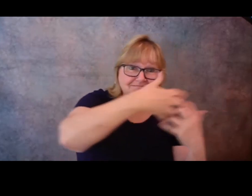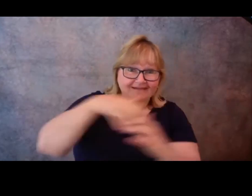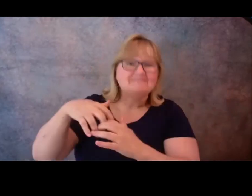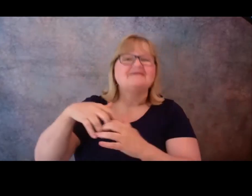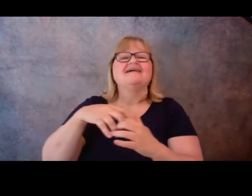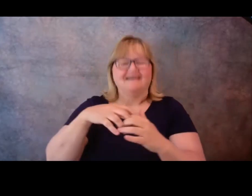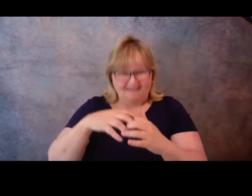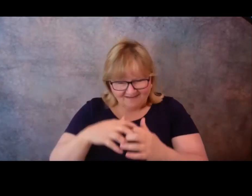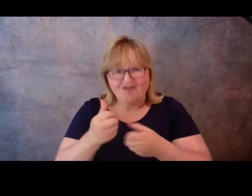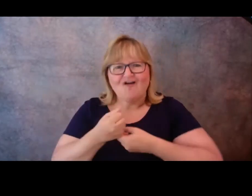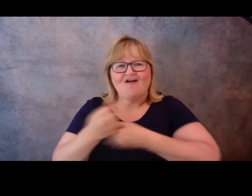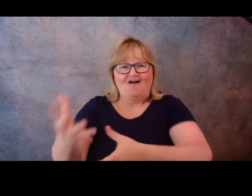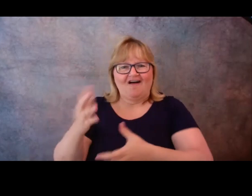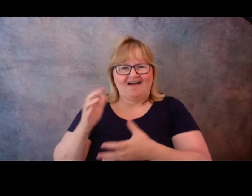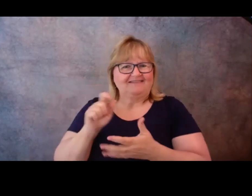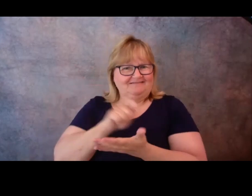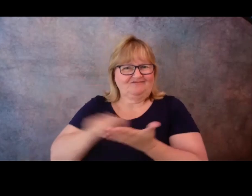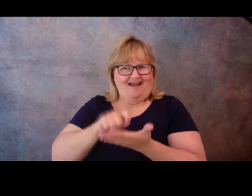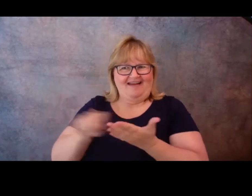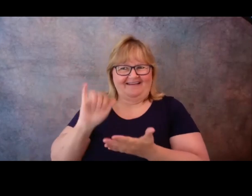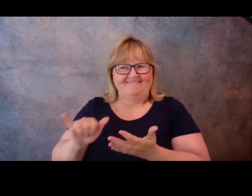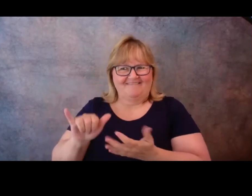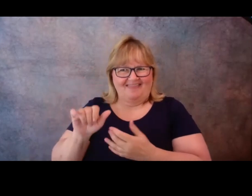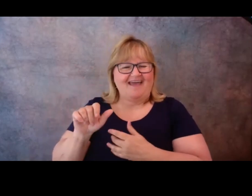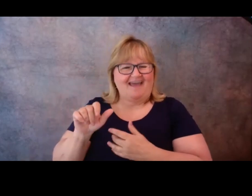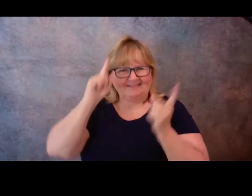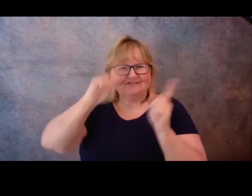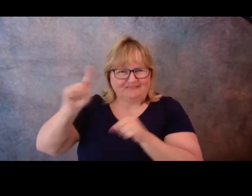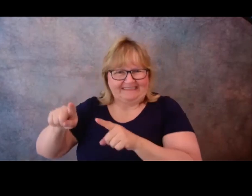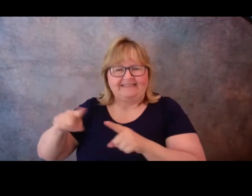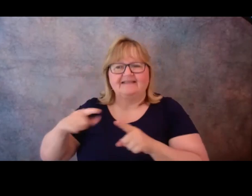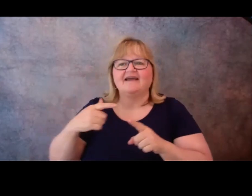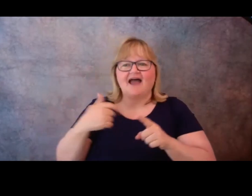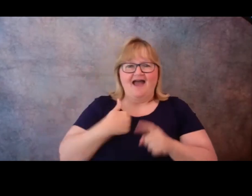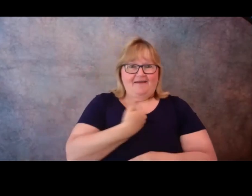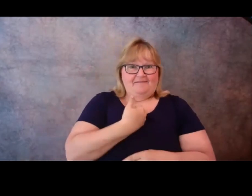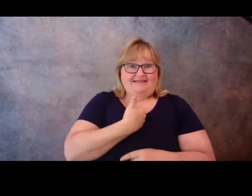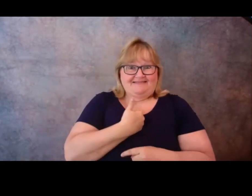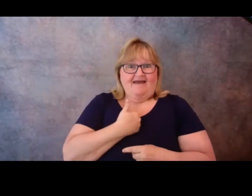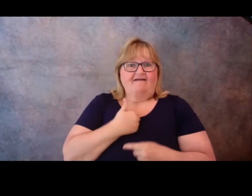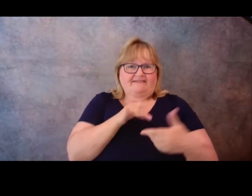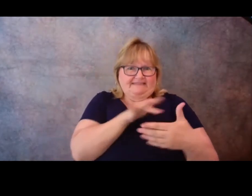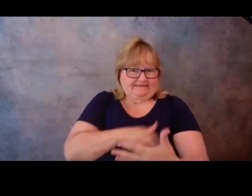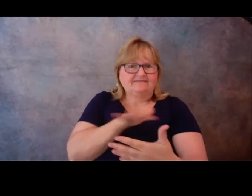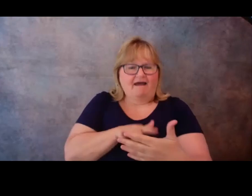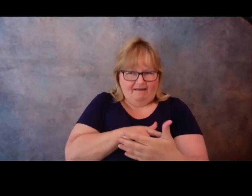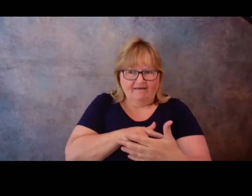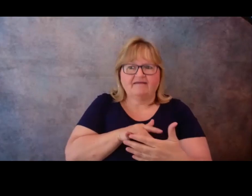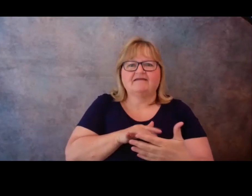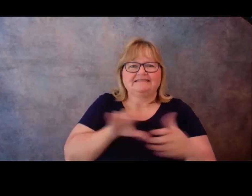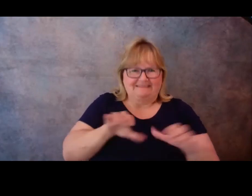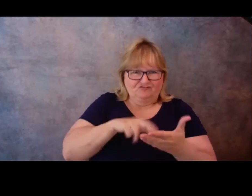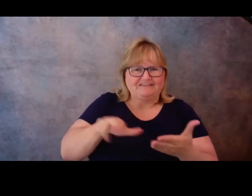of the treaty. I was one of those who produced the study for the Office of the High Commission, and then I led one